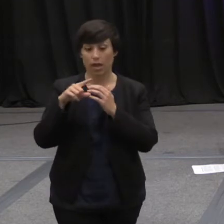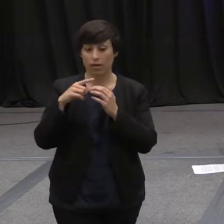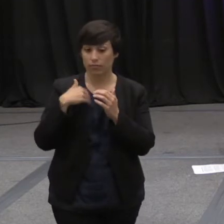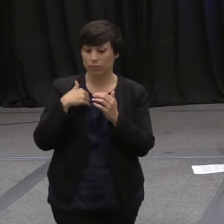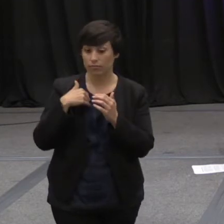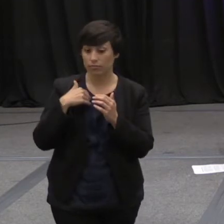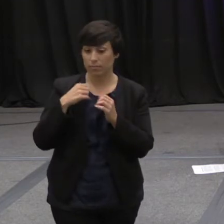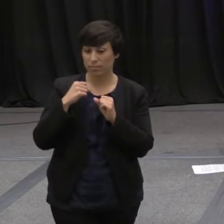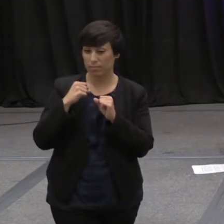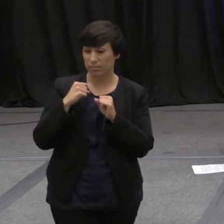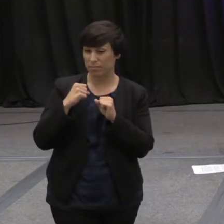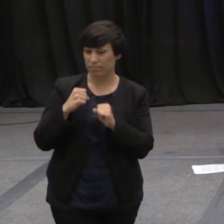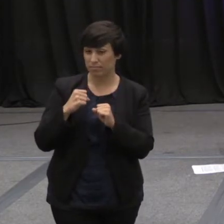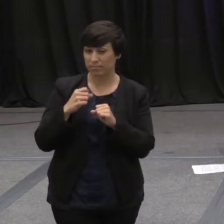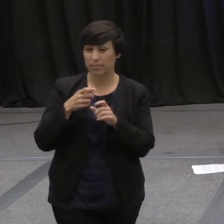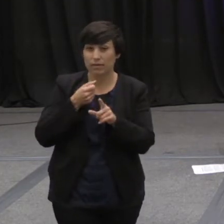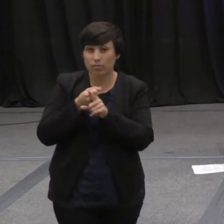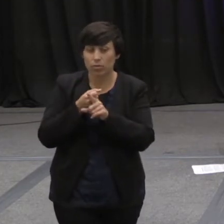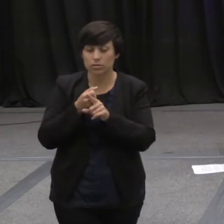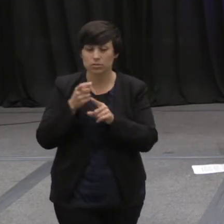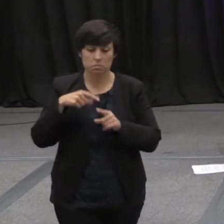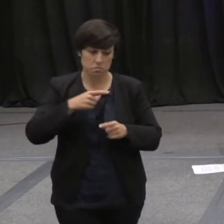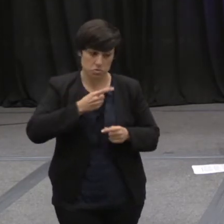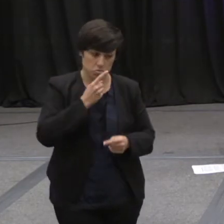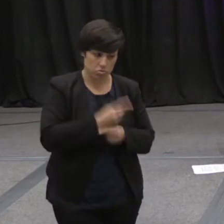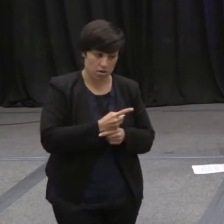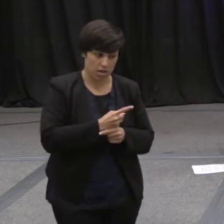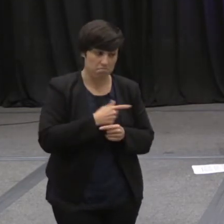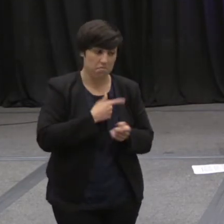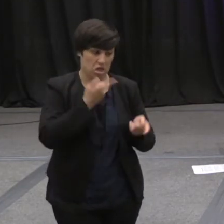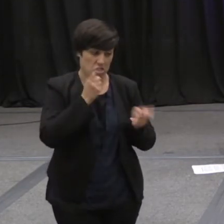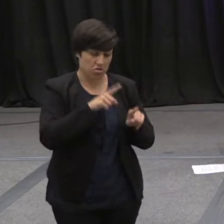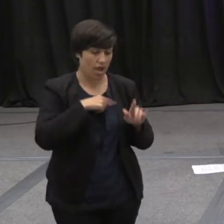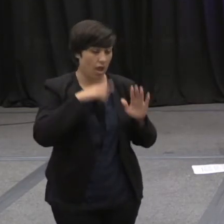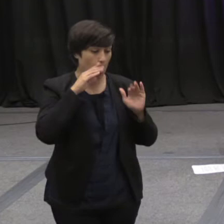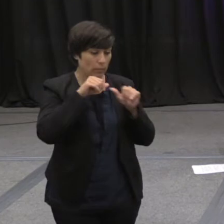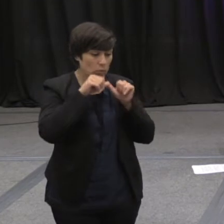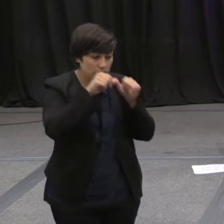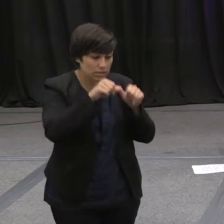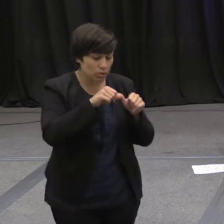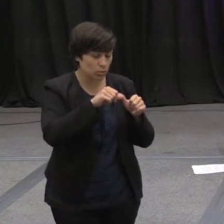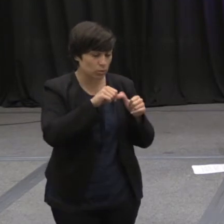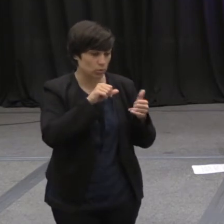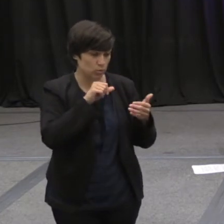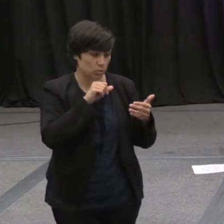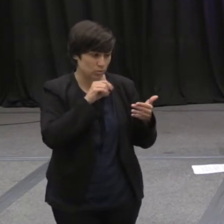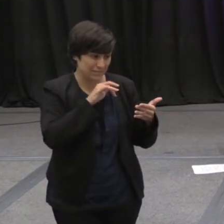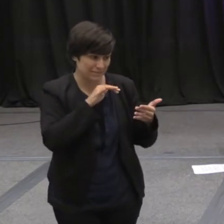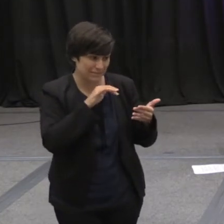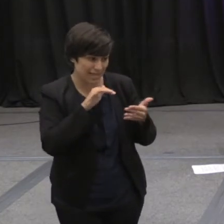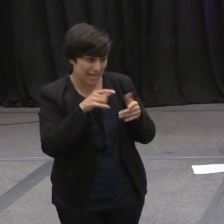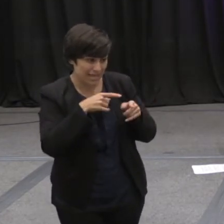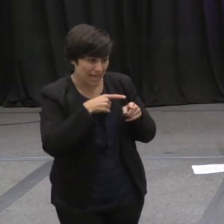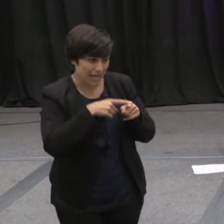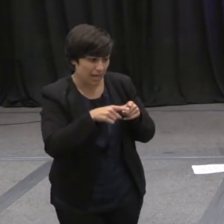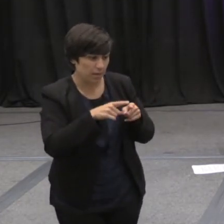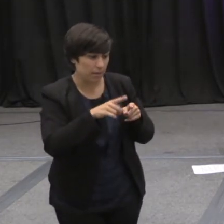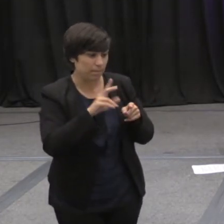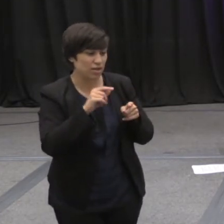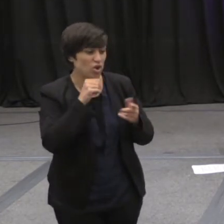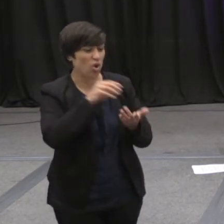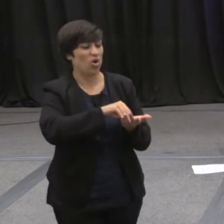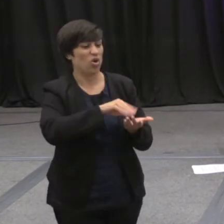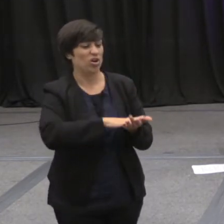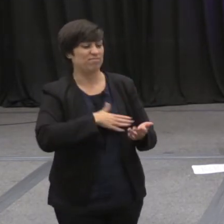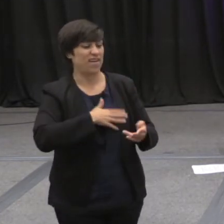say, you're right. And I agree with you. And I hope you continue in this work. Please don't quote me. So that's